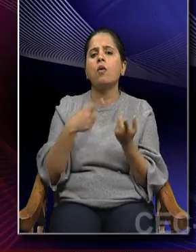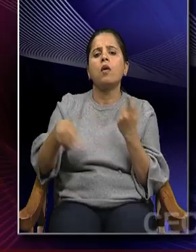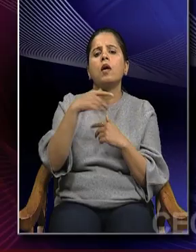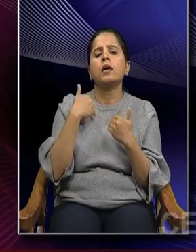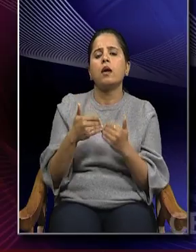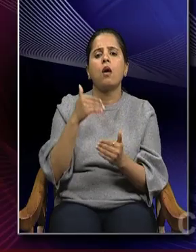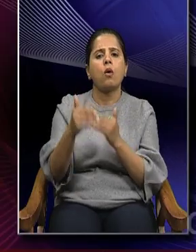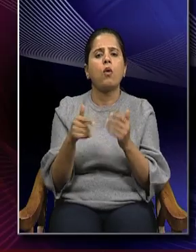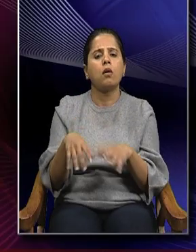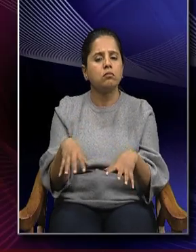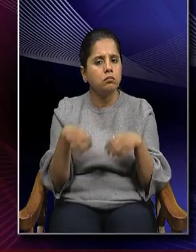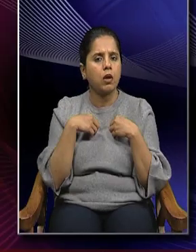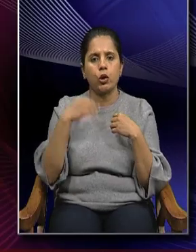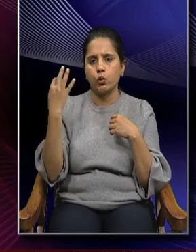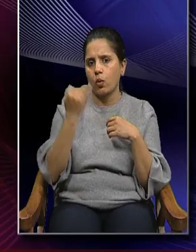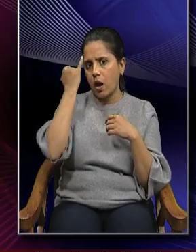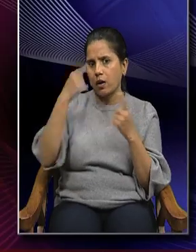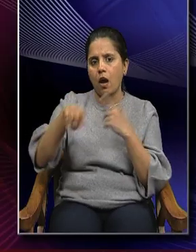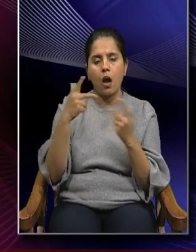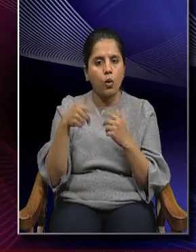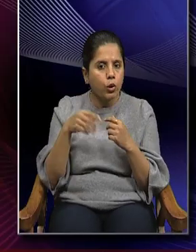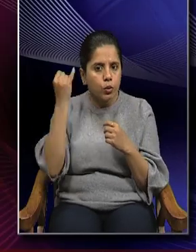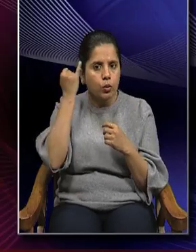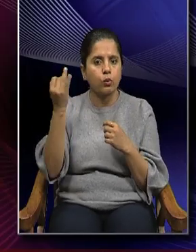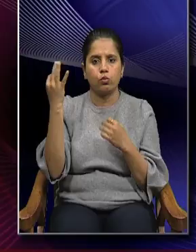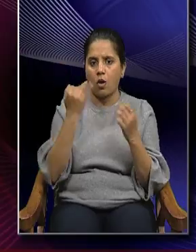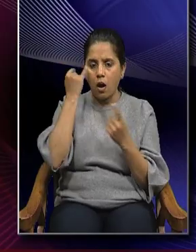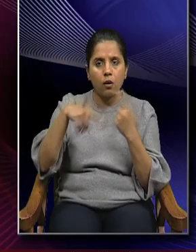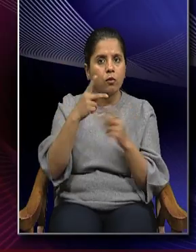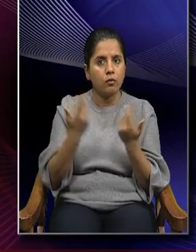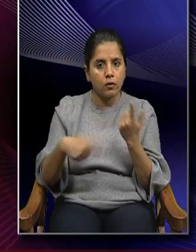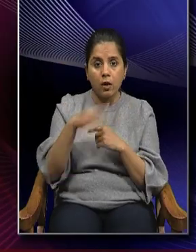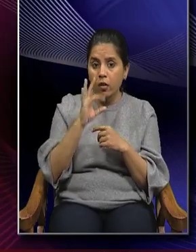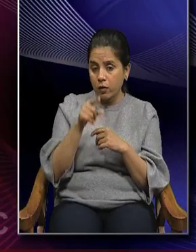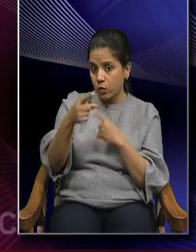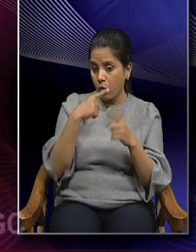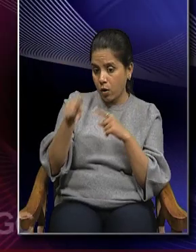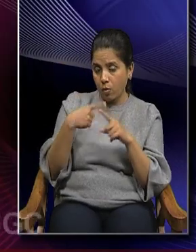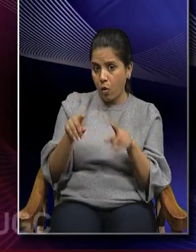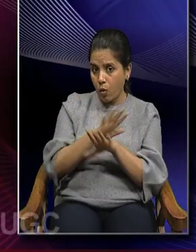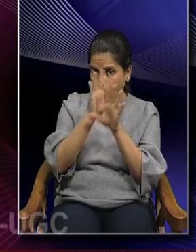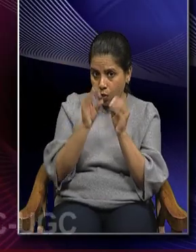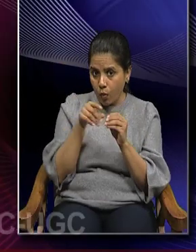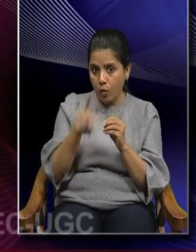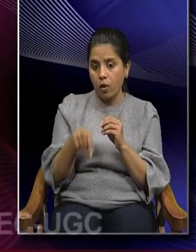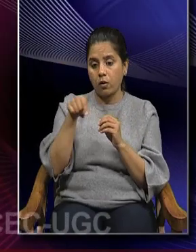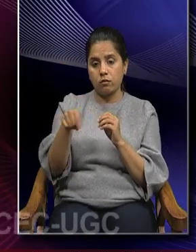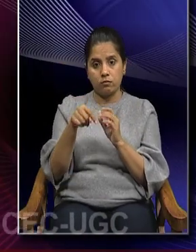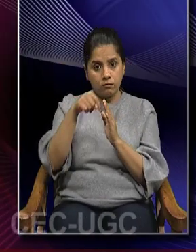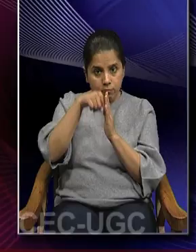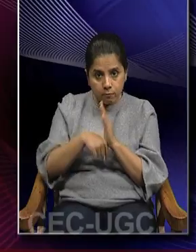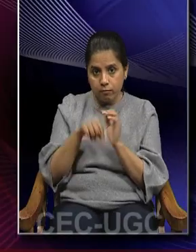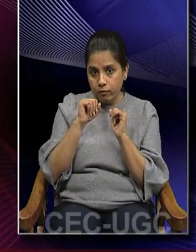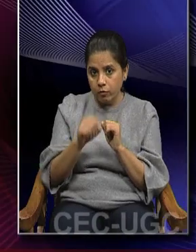to adopt the new ideas, the new innovations? So, if you talk about the entire diffusion process, the